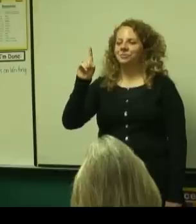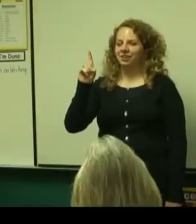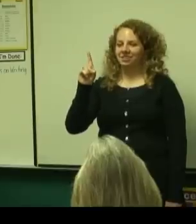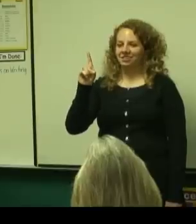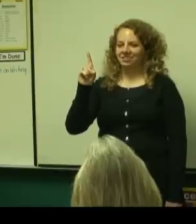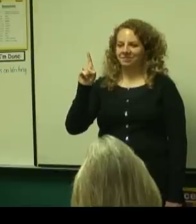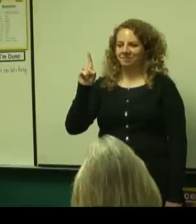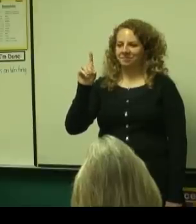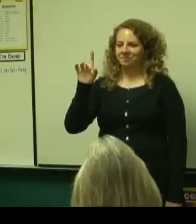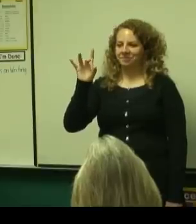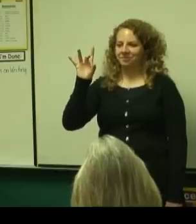81,